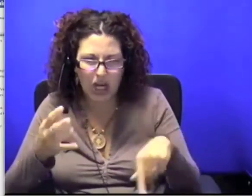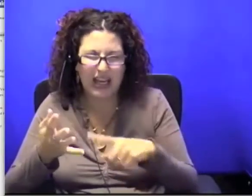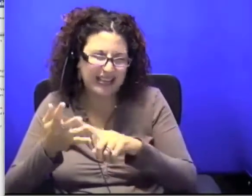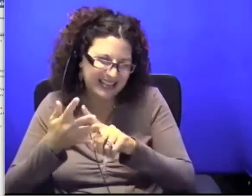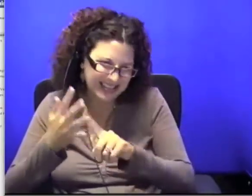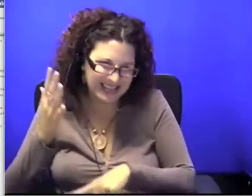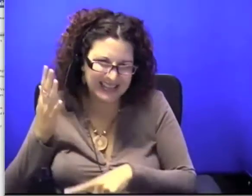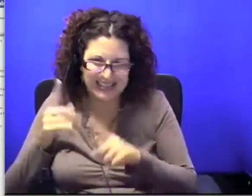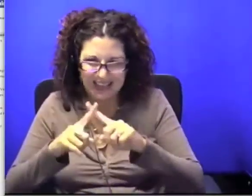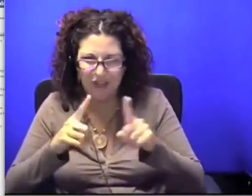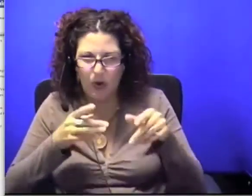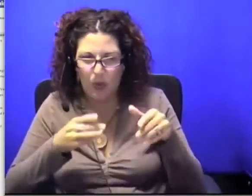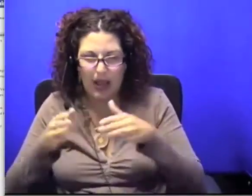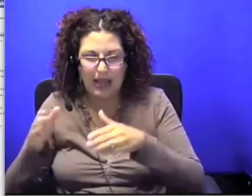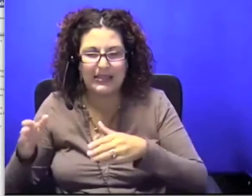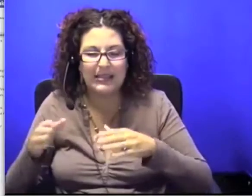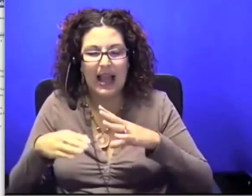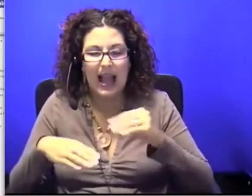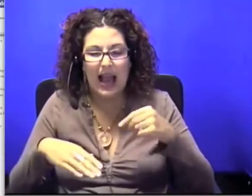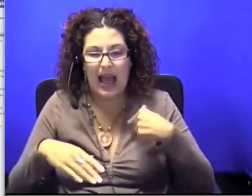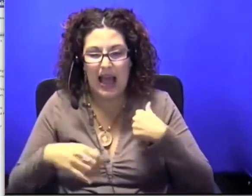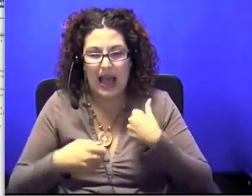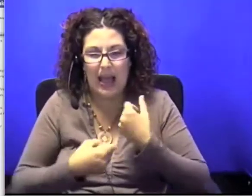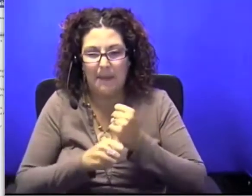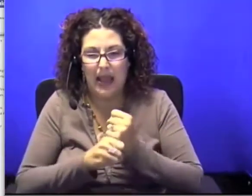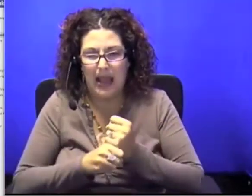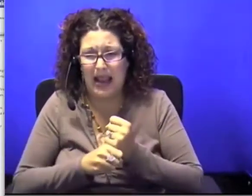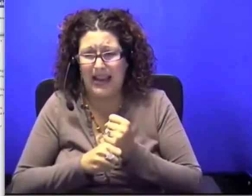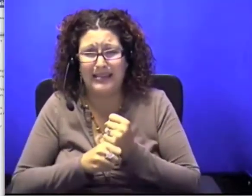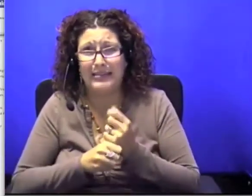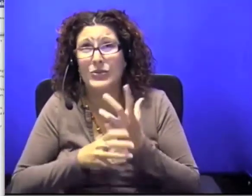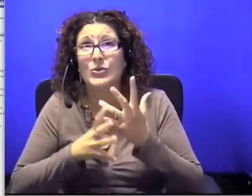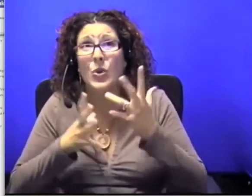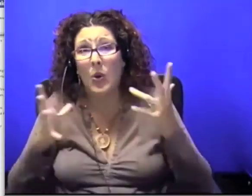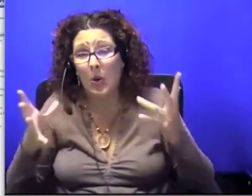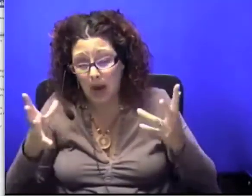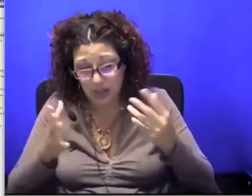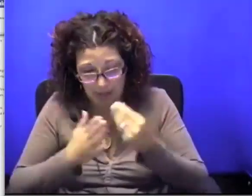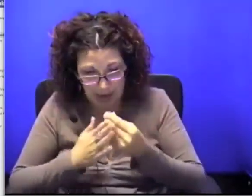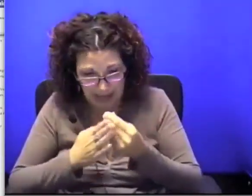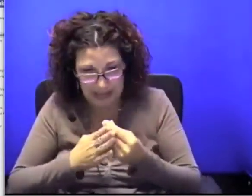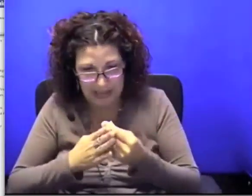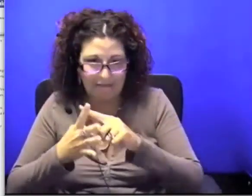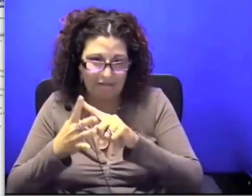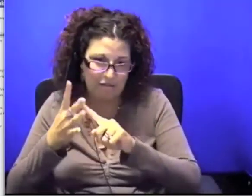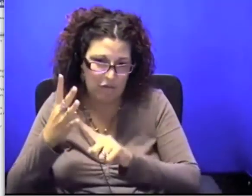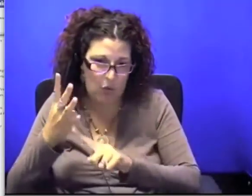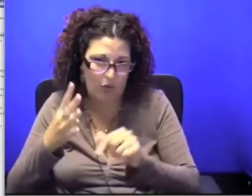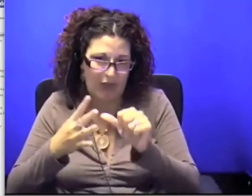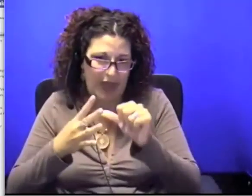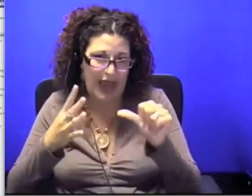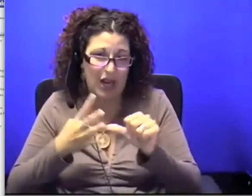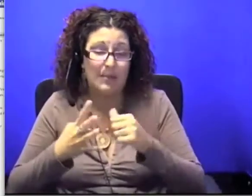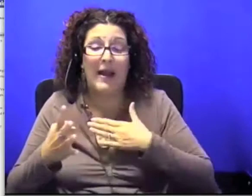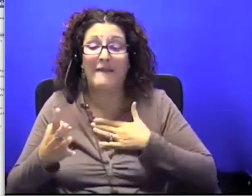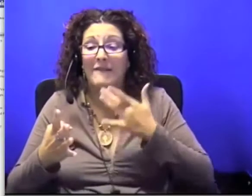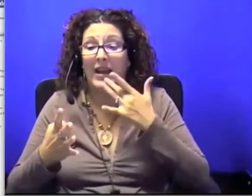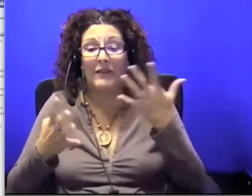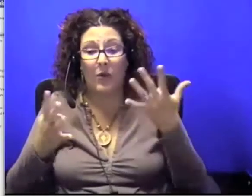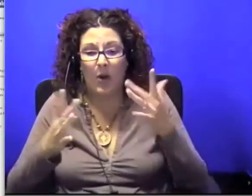lien certificates and lots of different ways of doing it. And I made a fortune in 4 of those areas, and one of my favorites